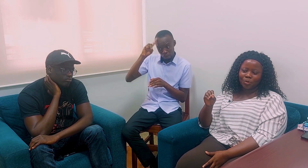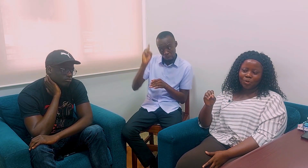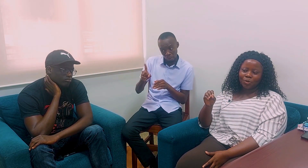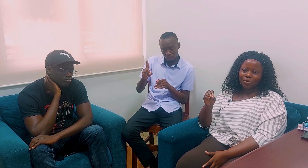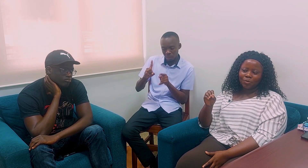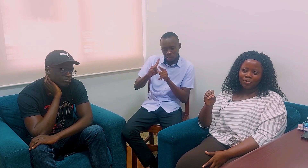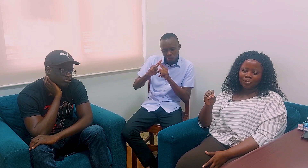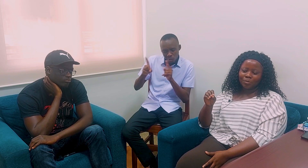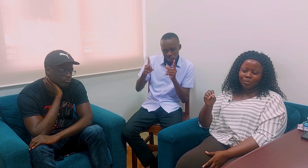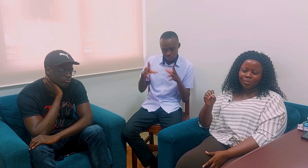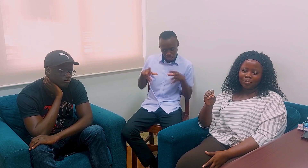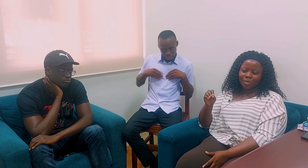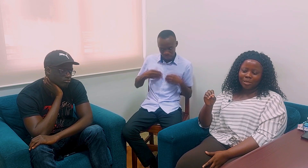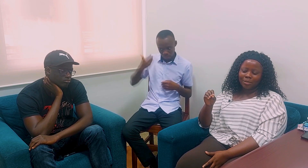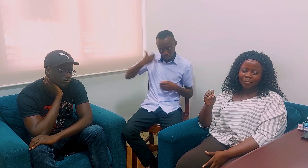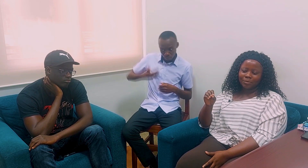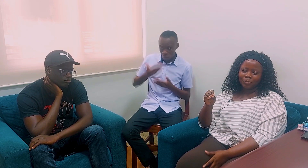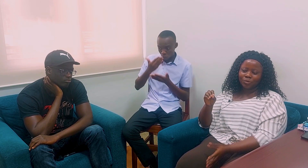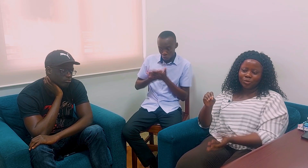also